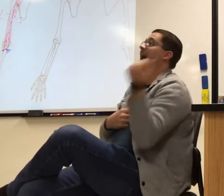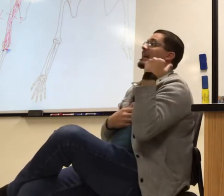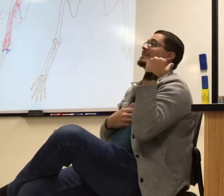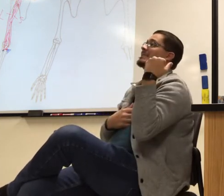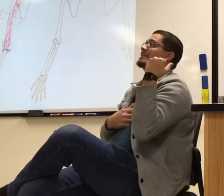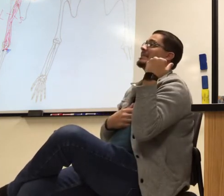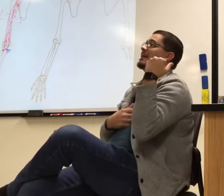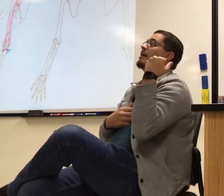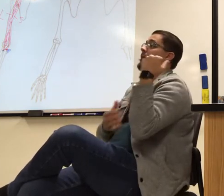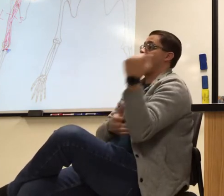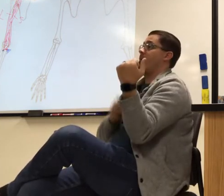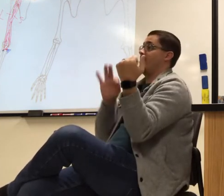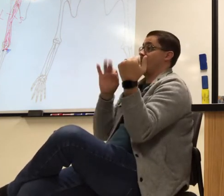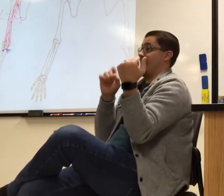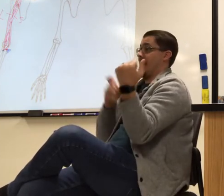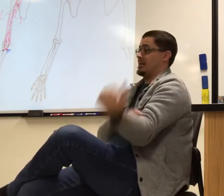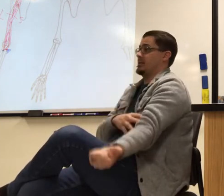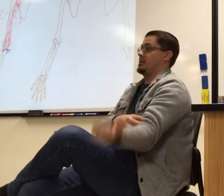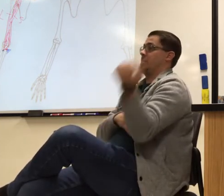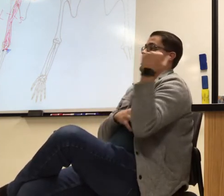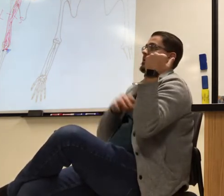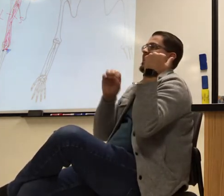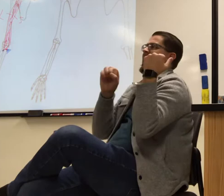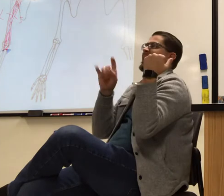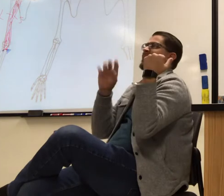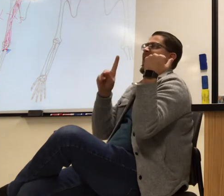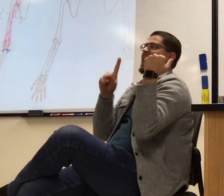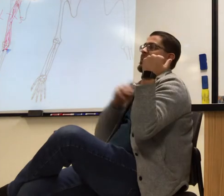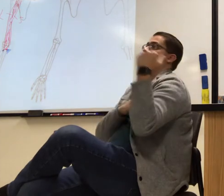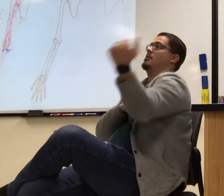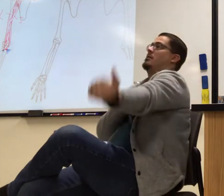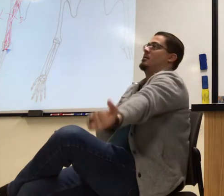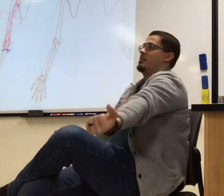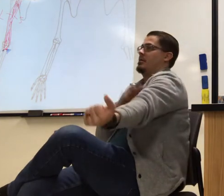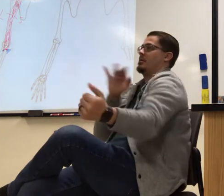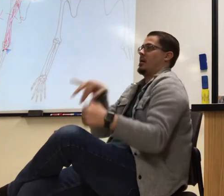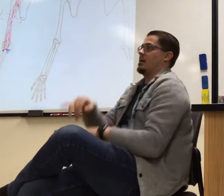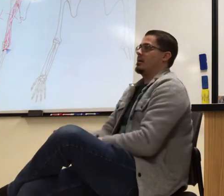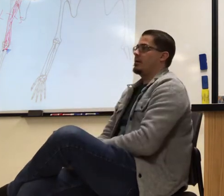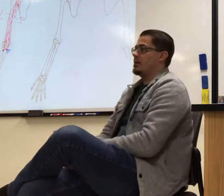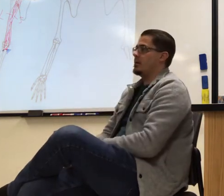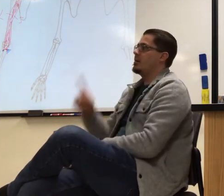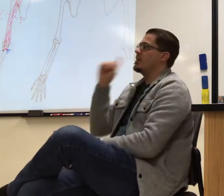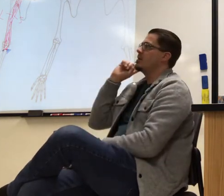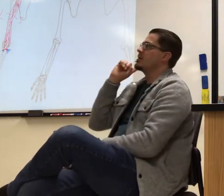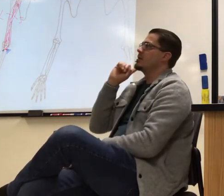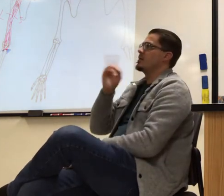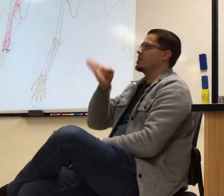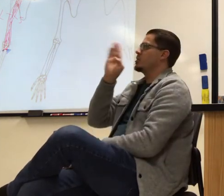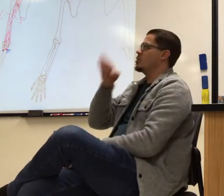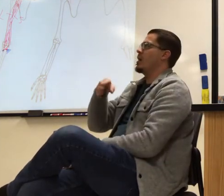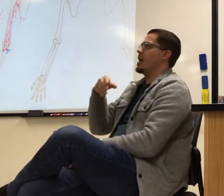This muscle is called a pure flexor muscle. It doesn't really do anything else.